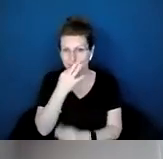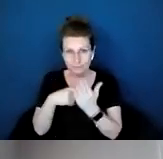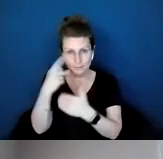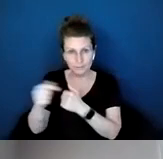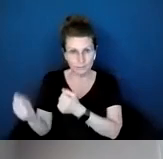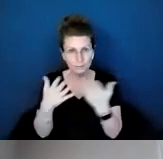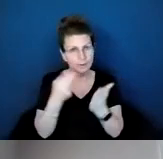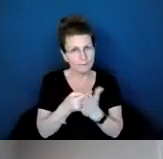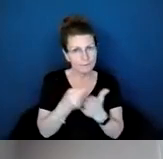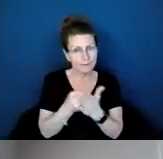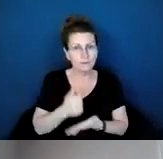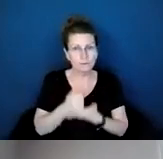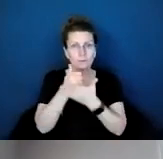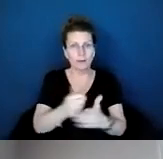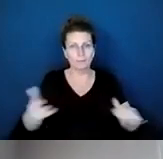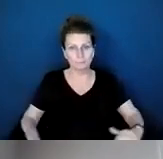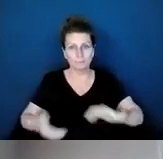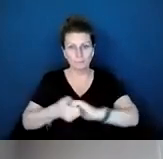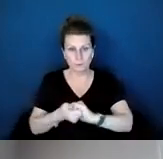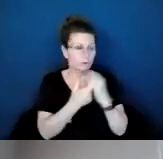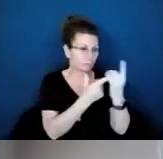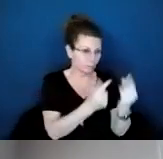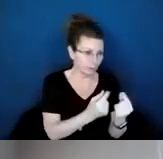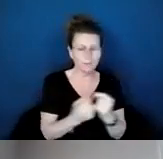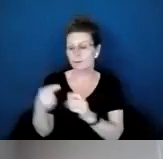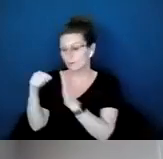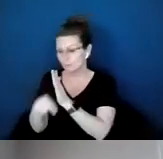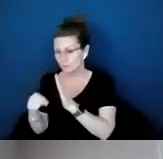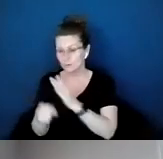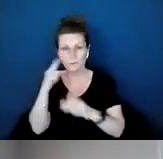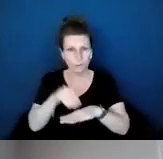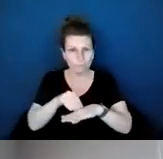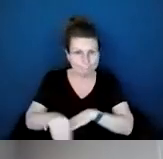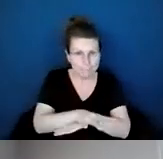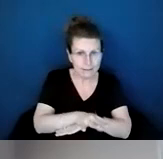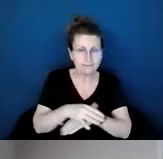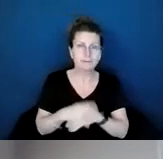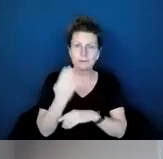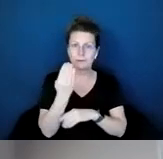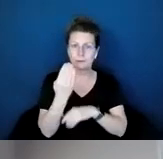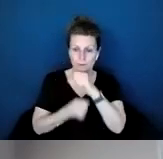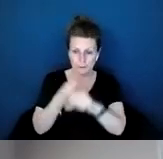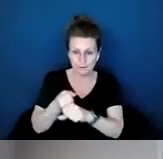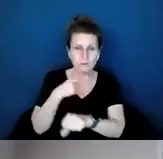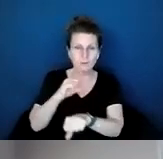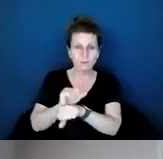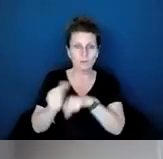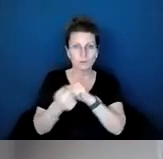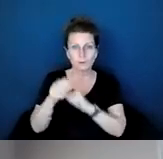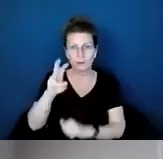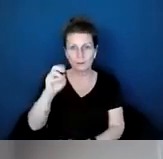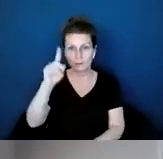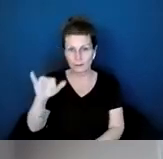to bridge research and practice for impact. For 14 years, I worked with Wendy Craig, my first doctoral